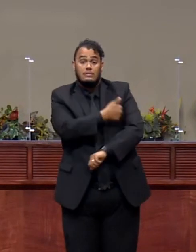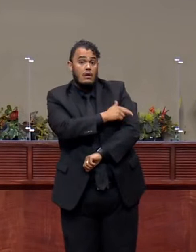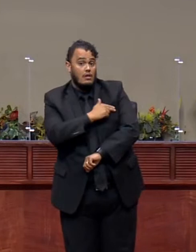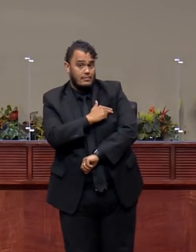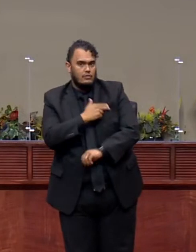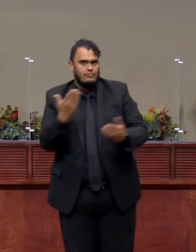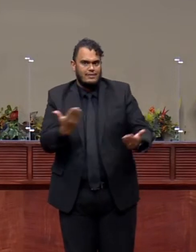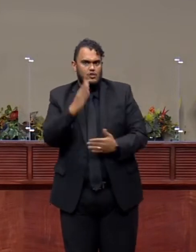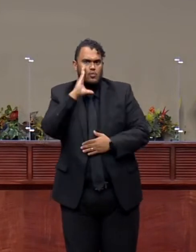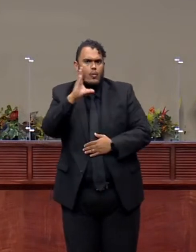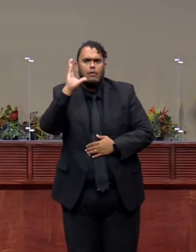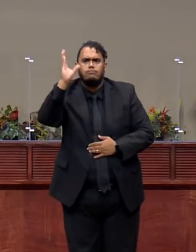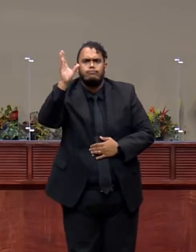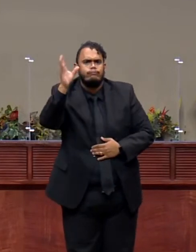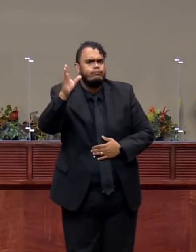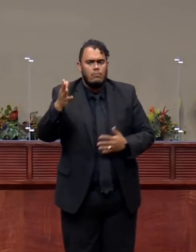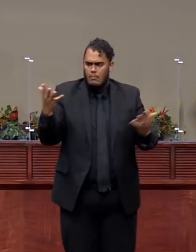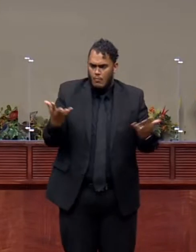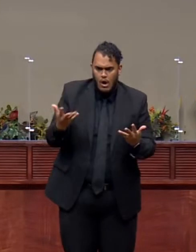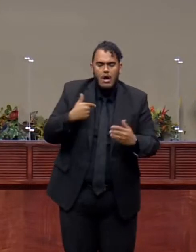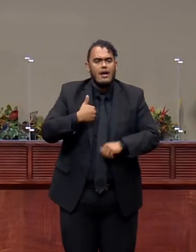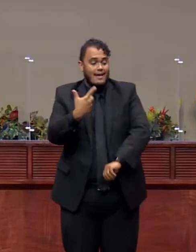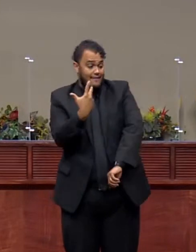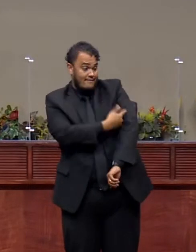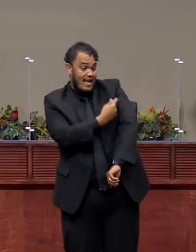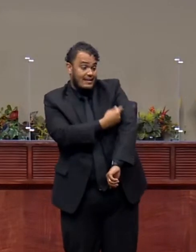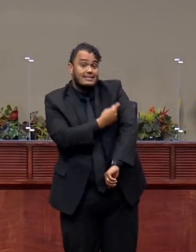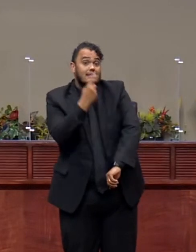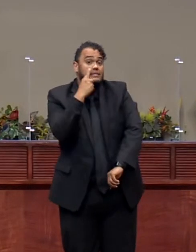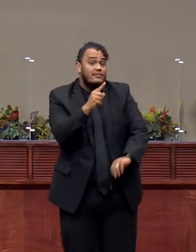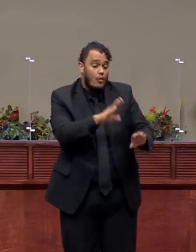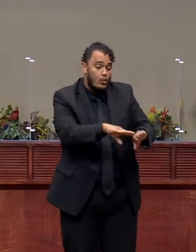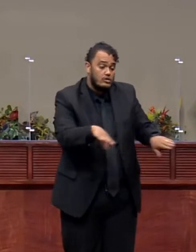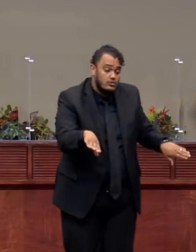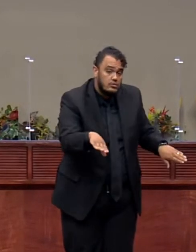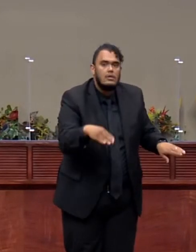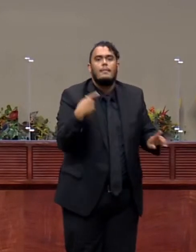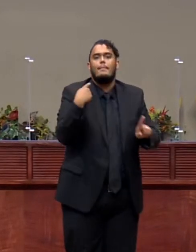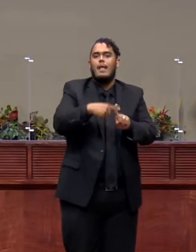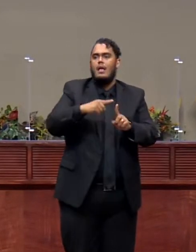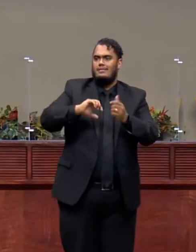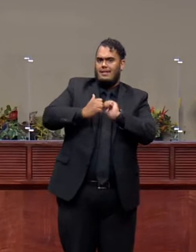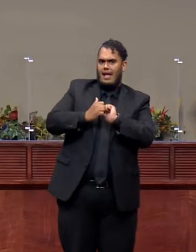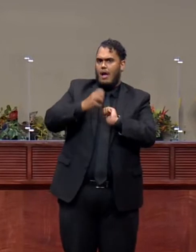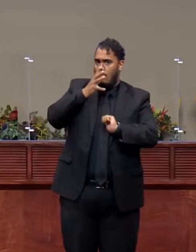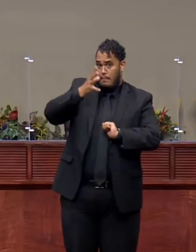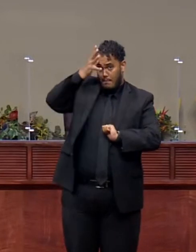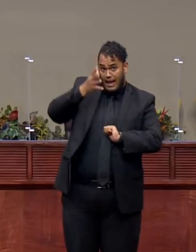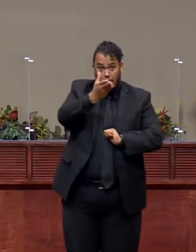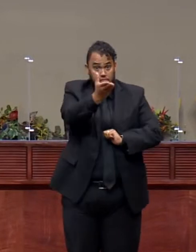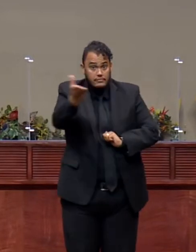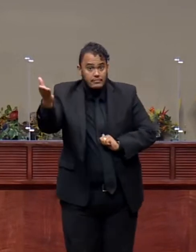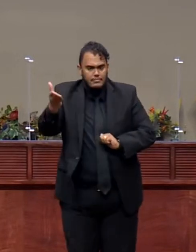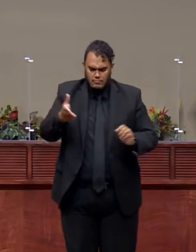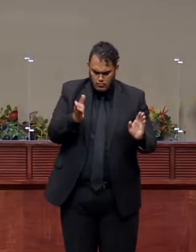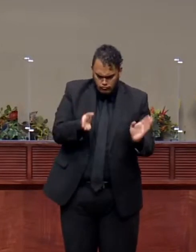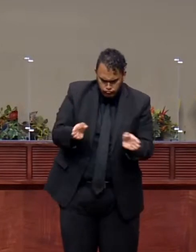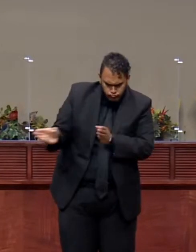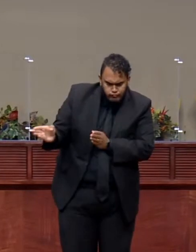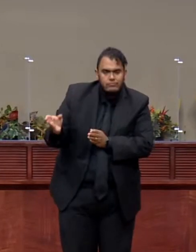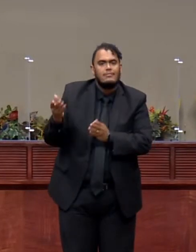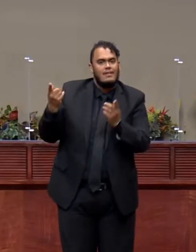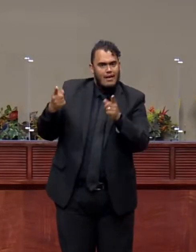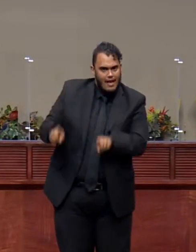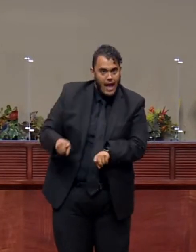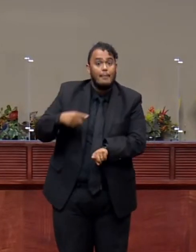and Cadilla will discuss upcoming vaccines for children and how parents can prepare for when those vaccines do indeed